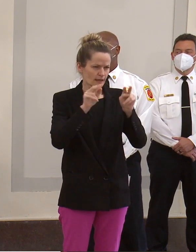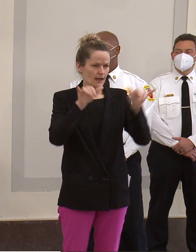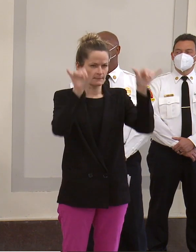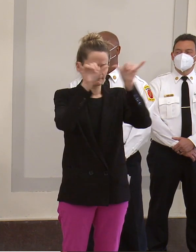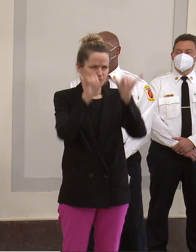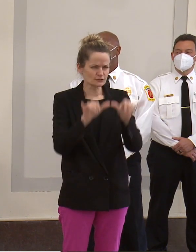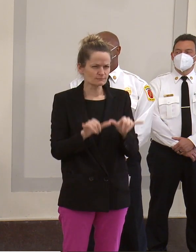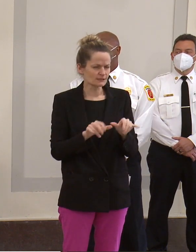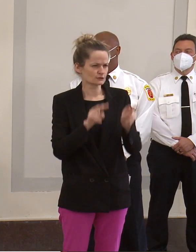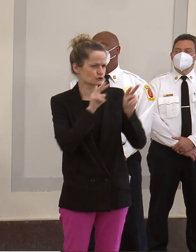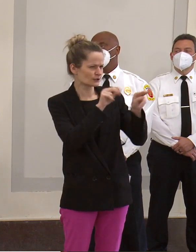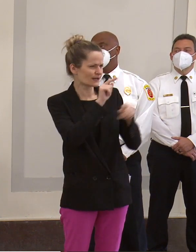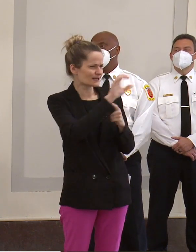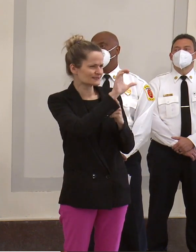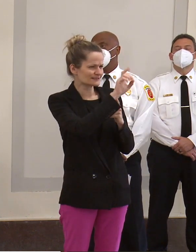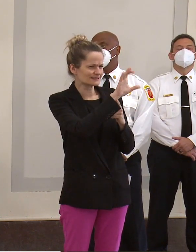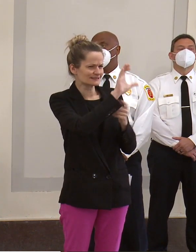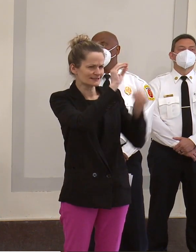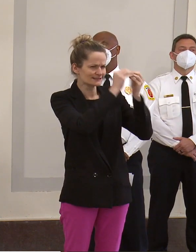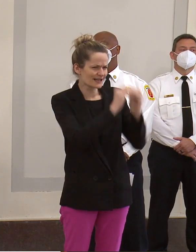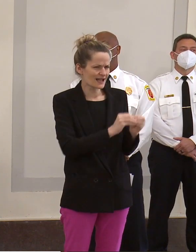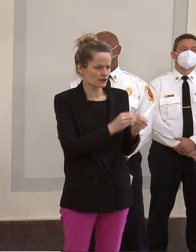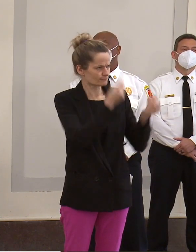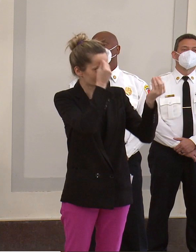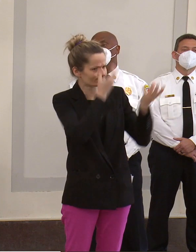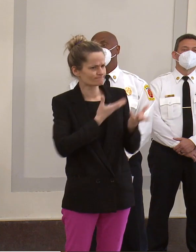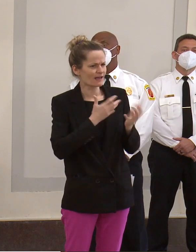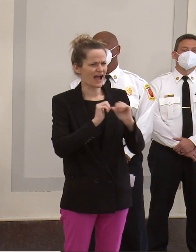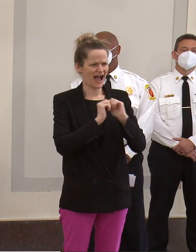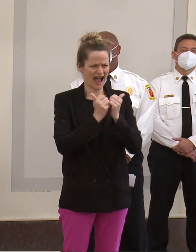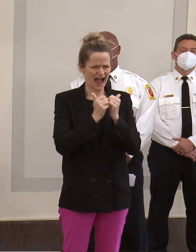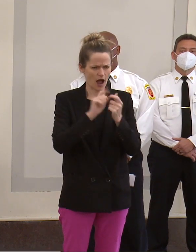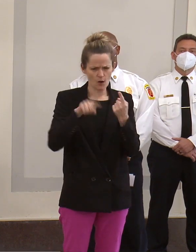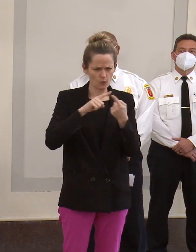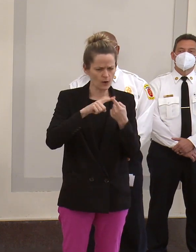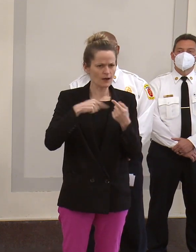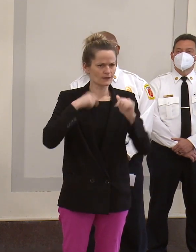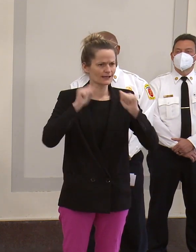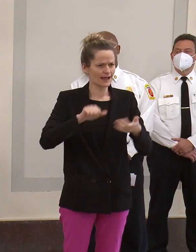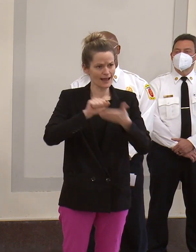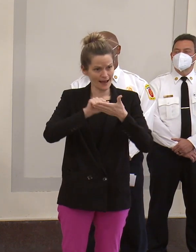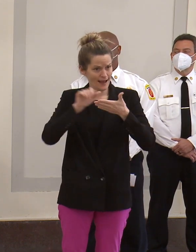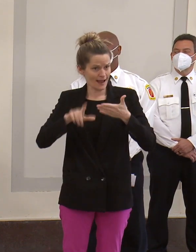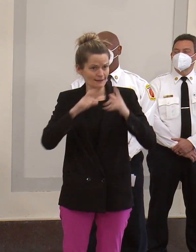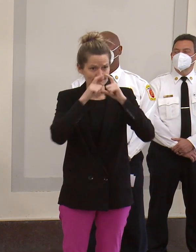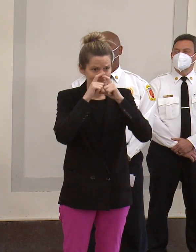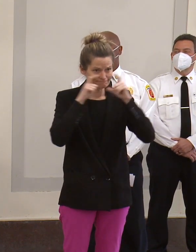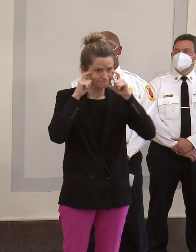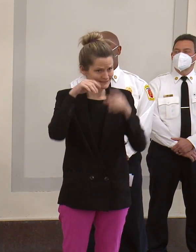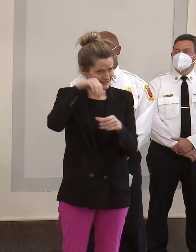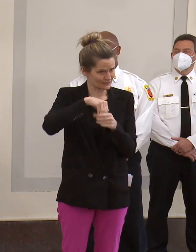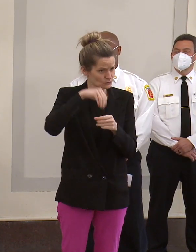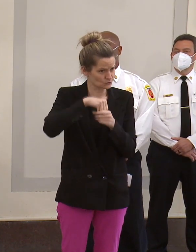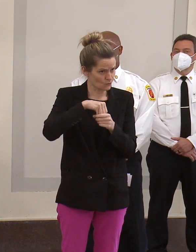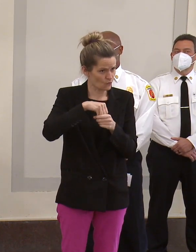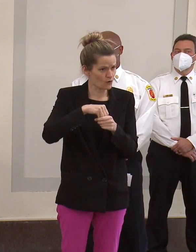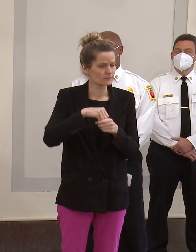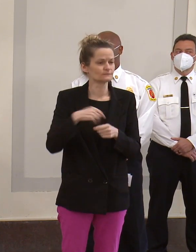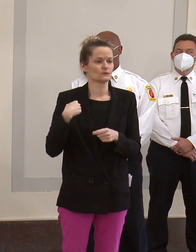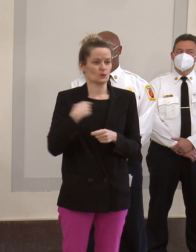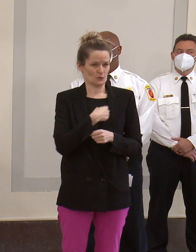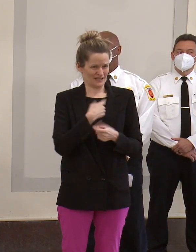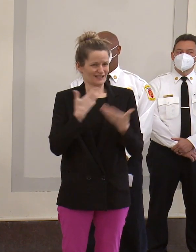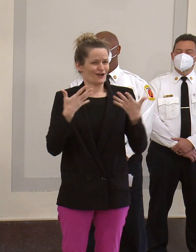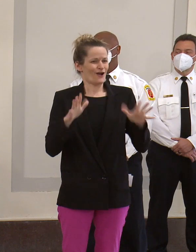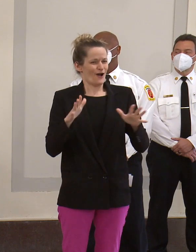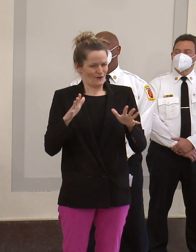is appropriate to lift the indoor mask mandate, or if necessary, reintroduce restrictions to help limit the spread of disease. We are now